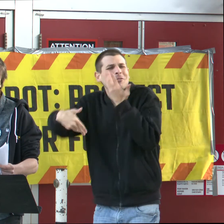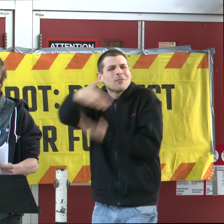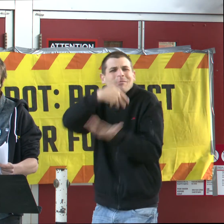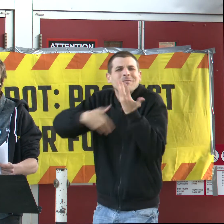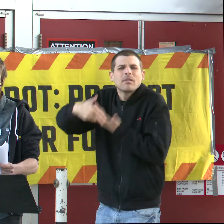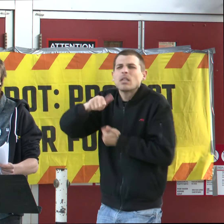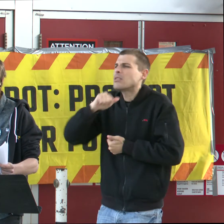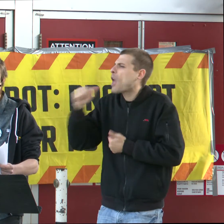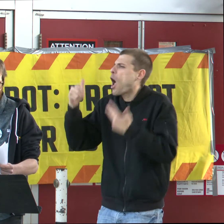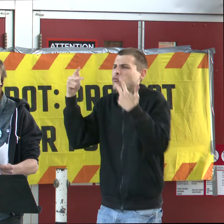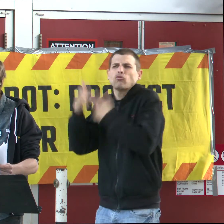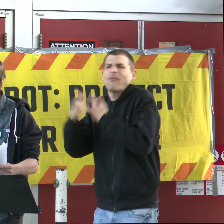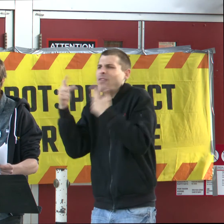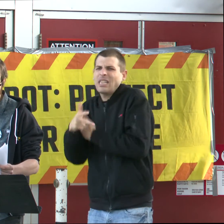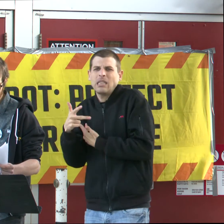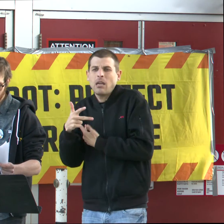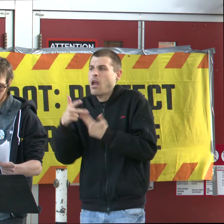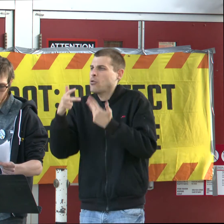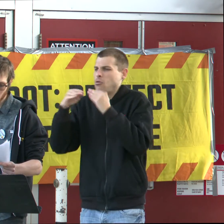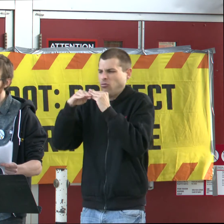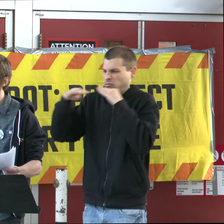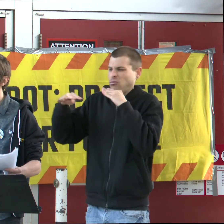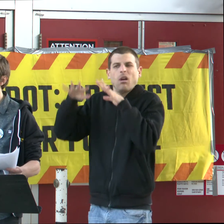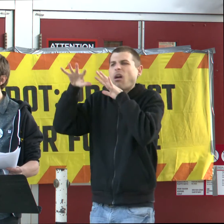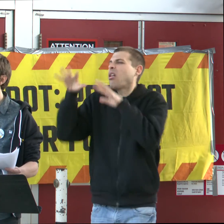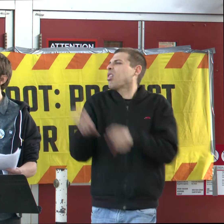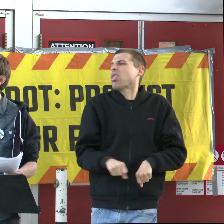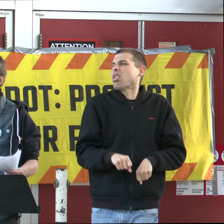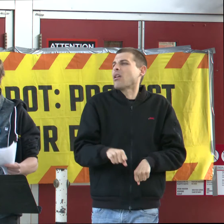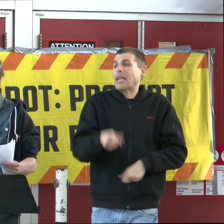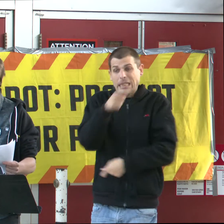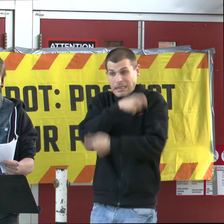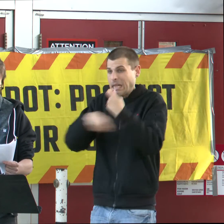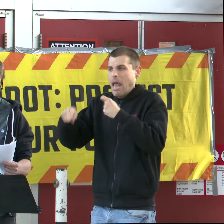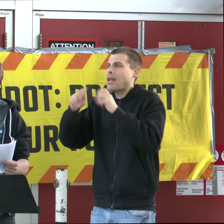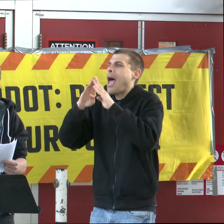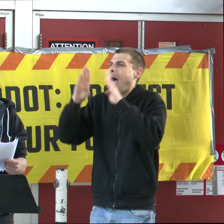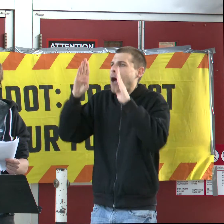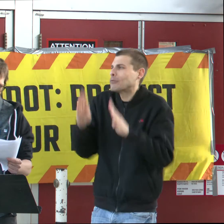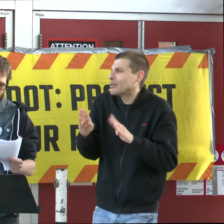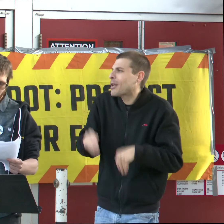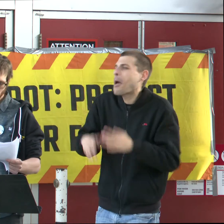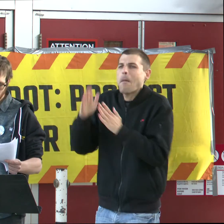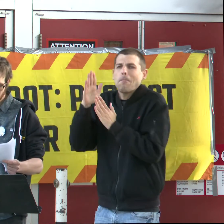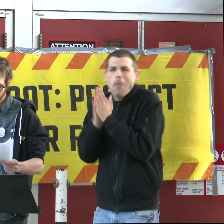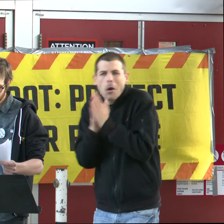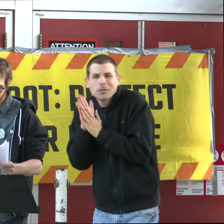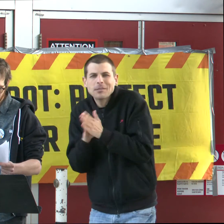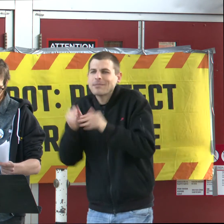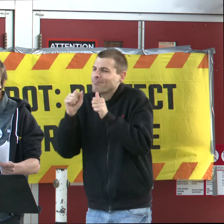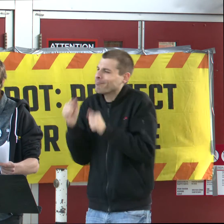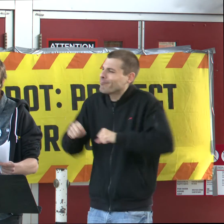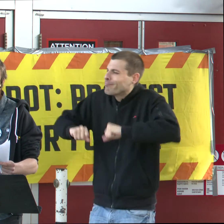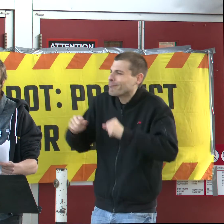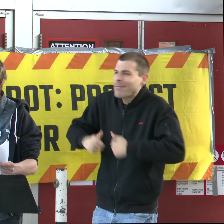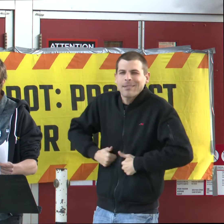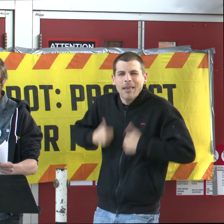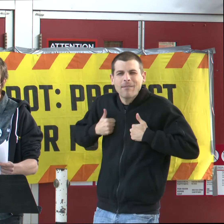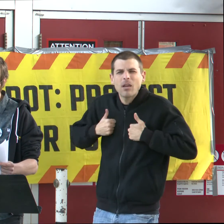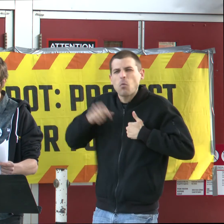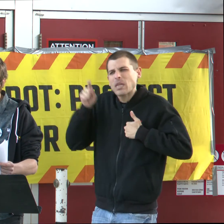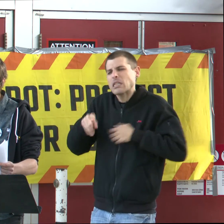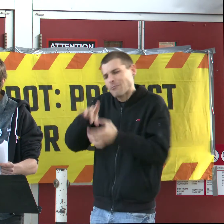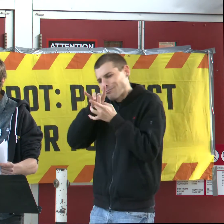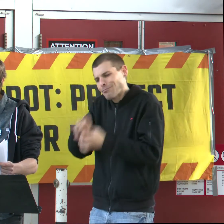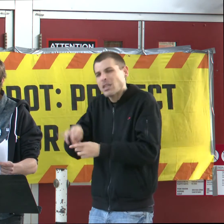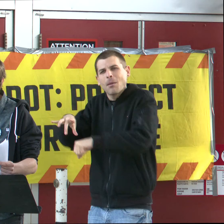remove the spaces for cars that continue to rob us of the city space we need for housing and parks. And we must listen to the earth and the living plants around